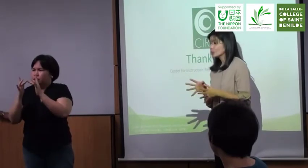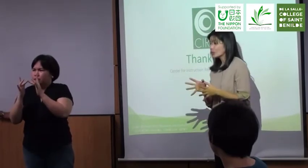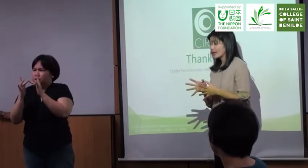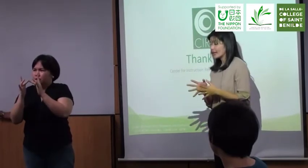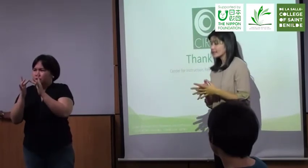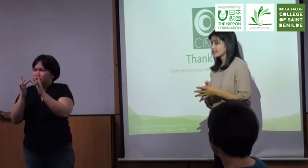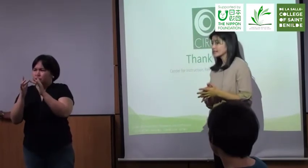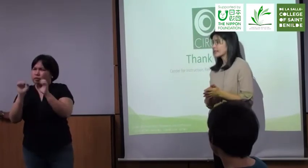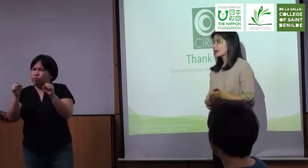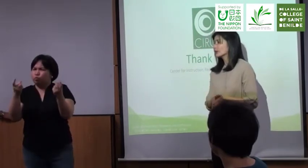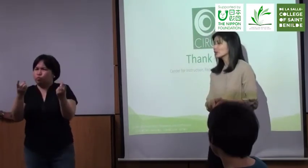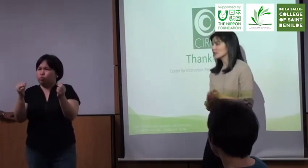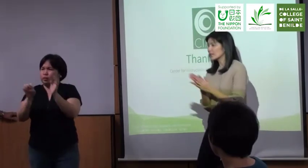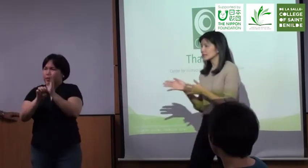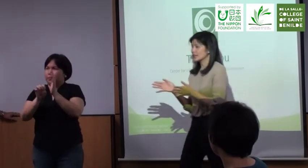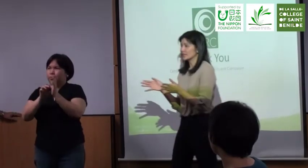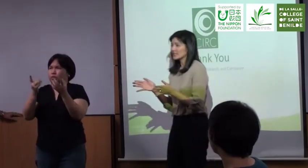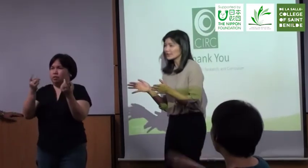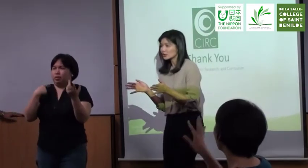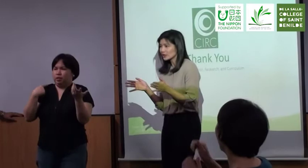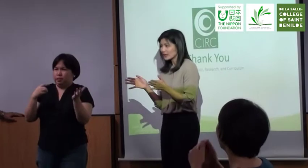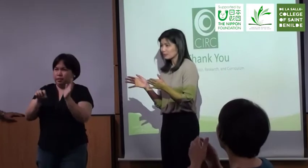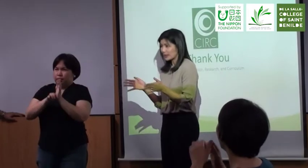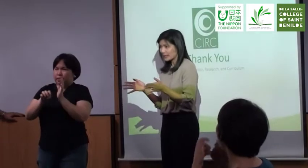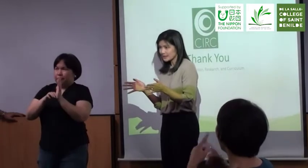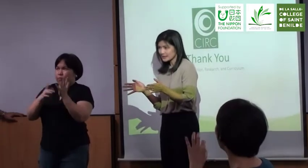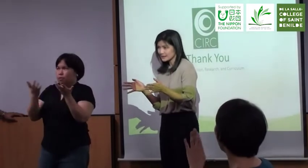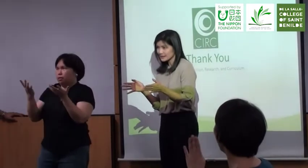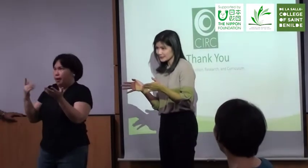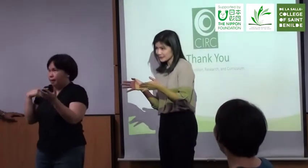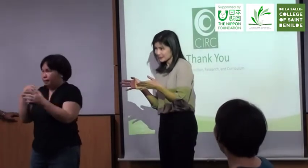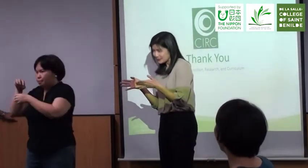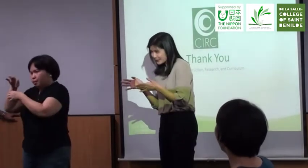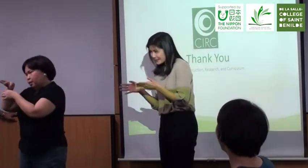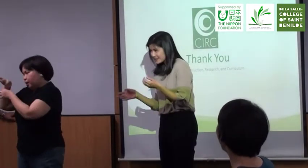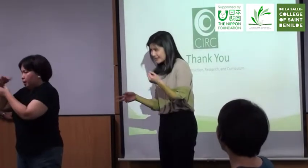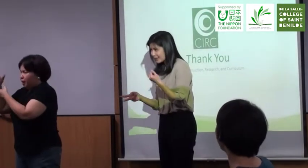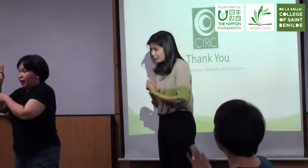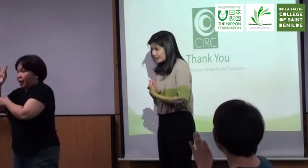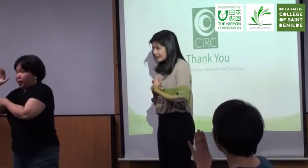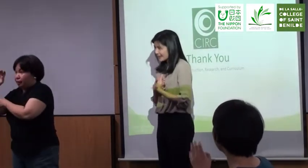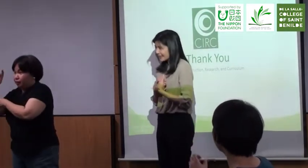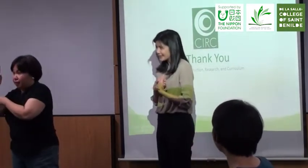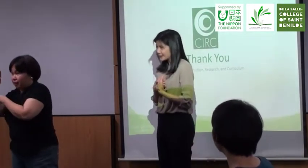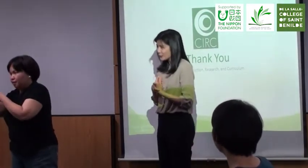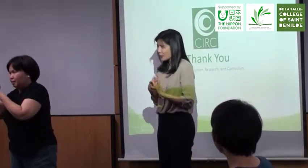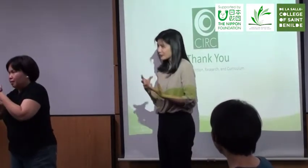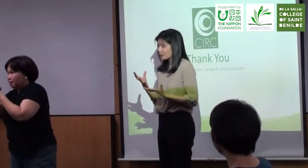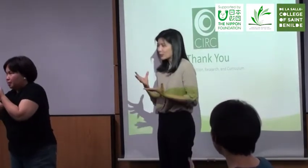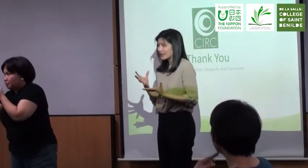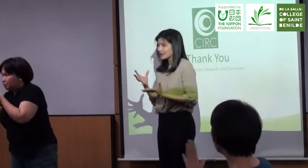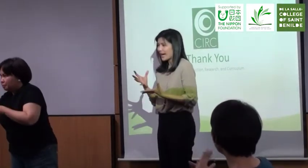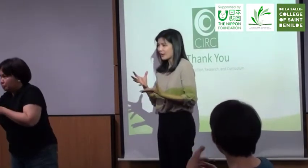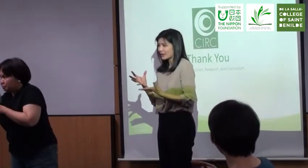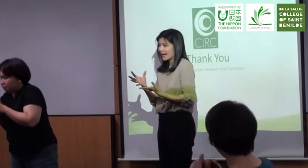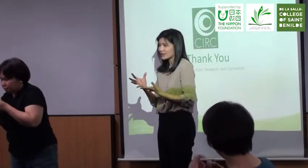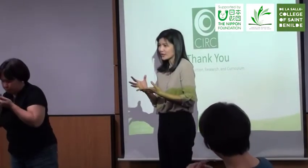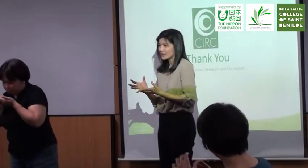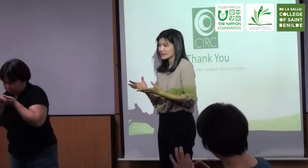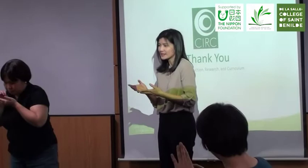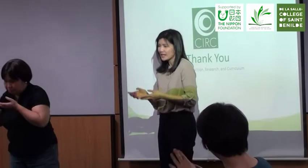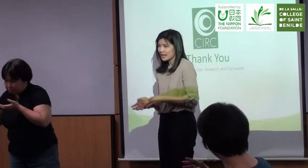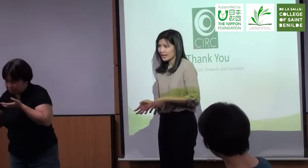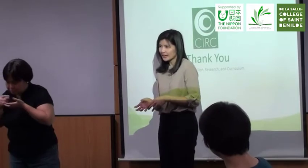What they can do is download it in an internet place, save it in their smartphone